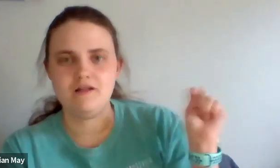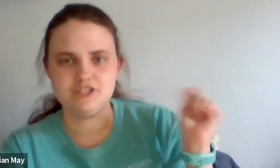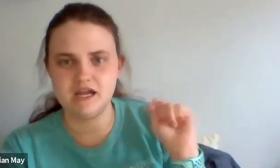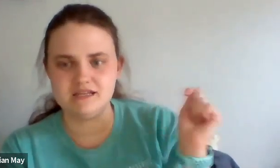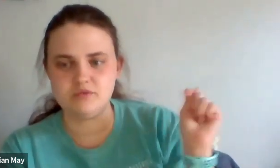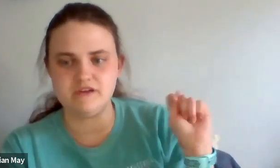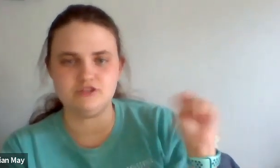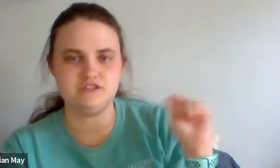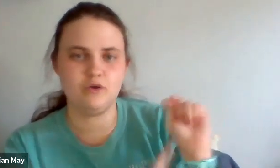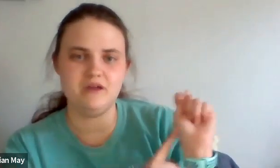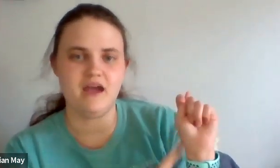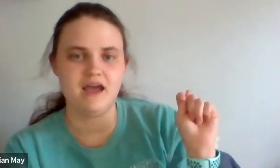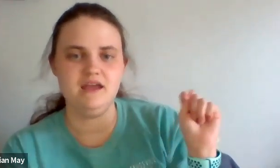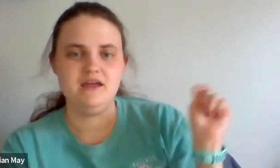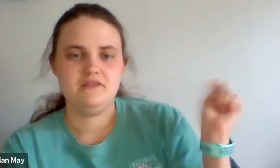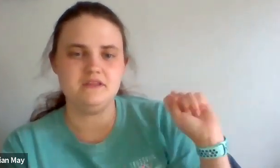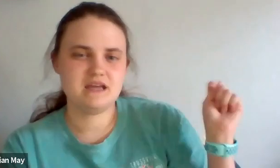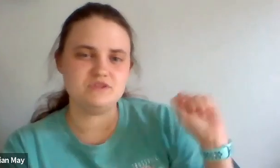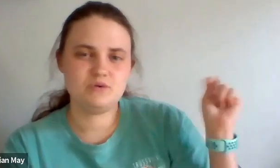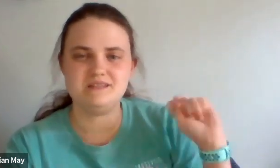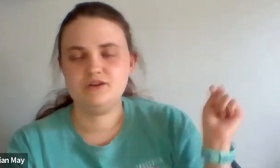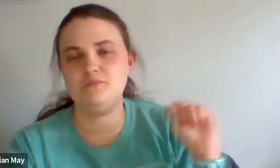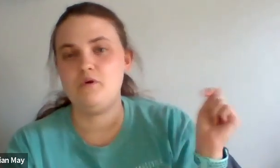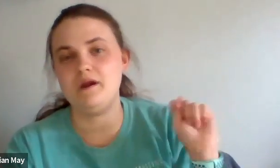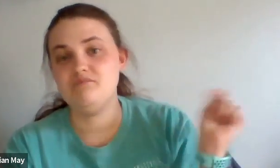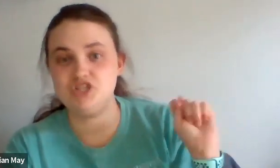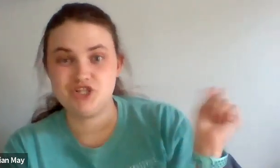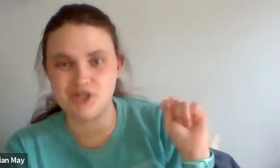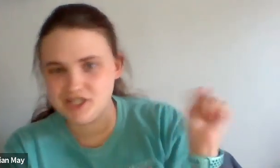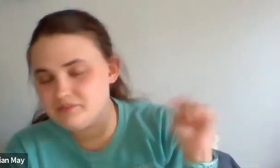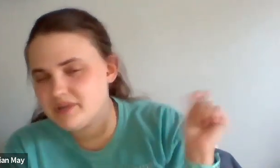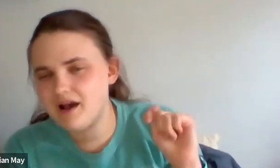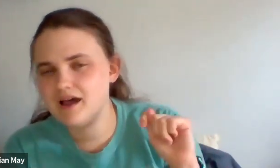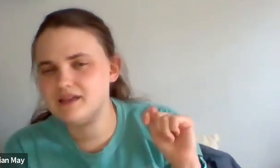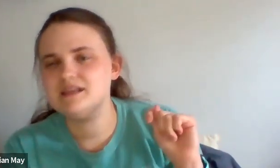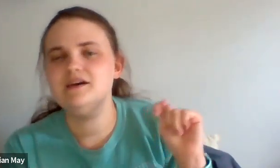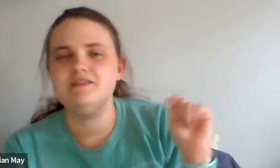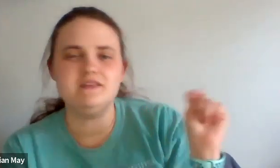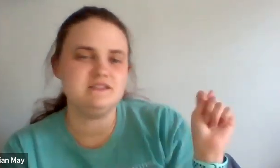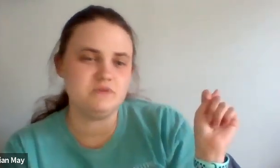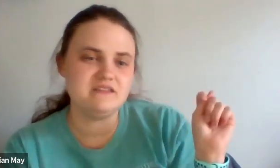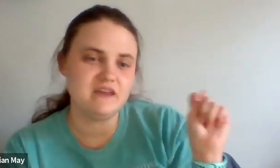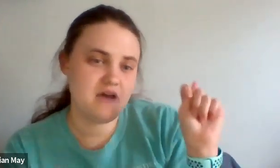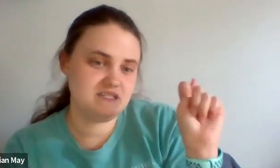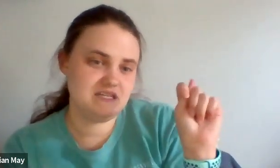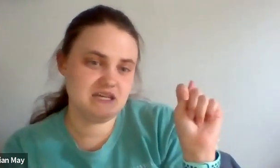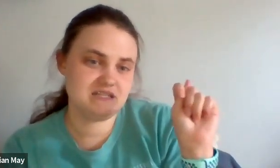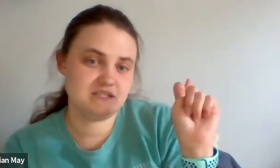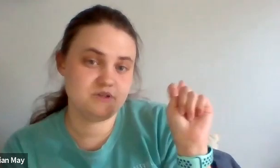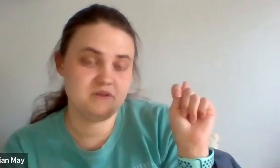college ASL professors told me that this sign was always a little more immature because the reason they have a T is it's supposed to be the